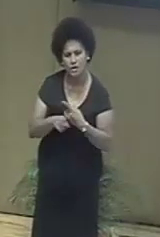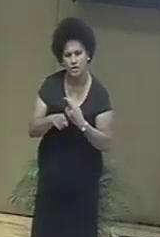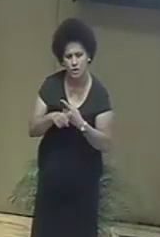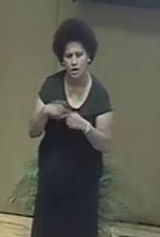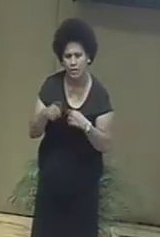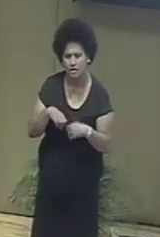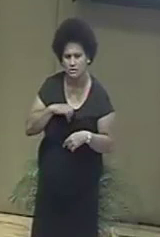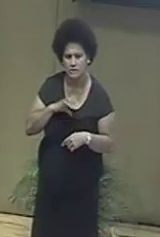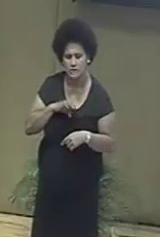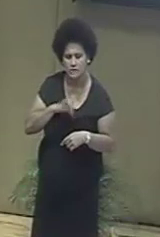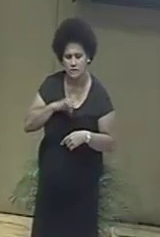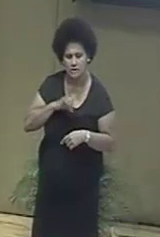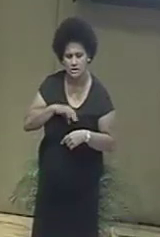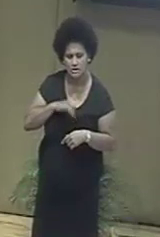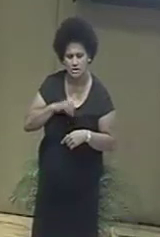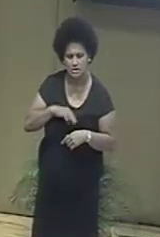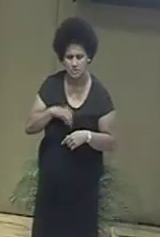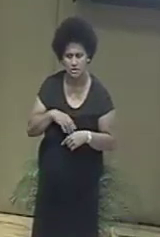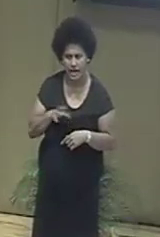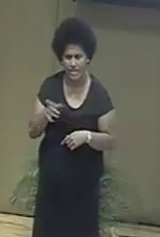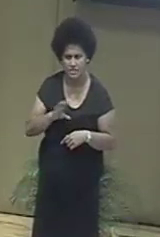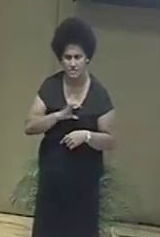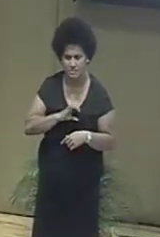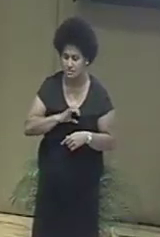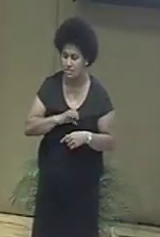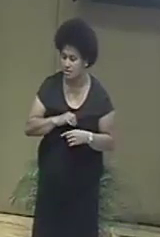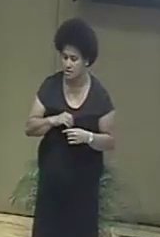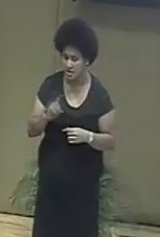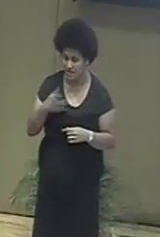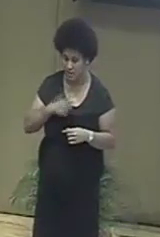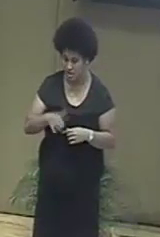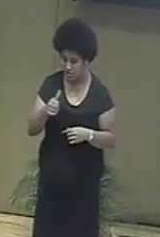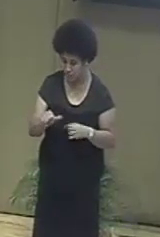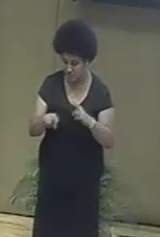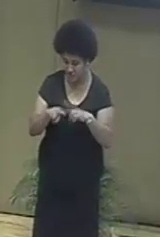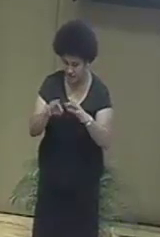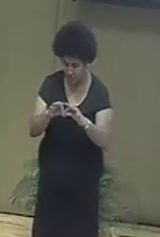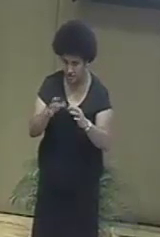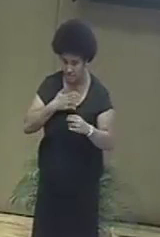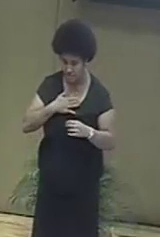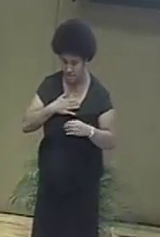they talked about anxiety and scariness and things like that. These things are a bit scary. So if I wanted to use